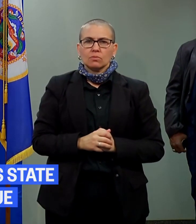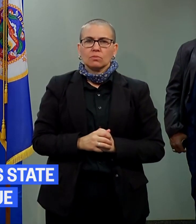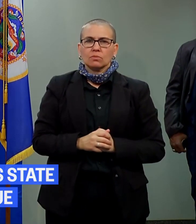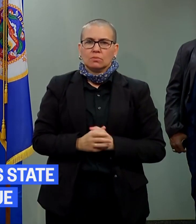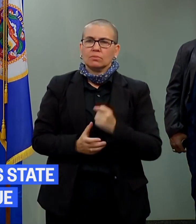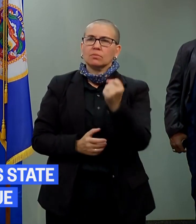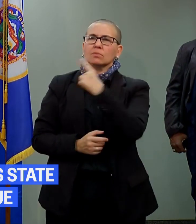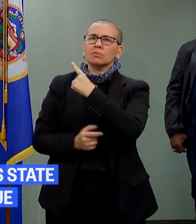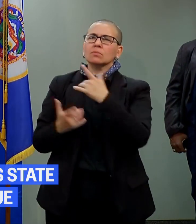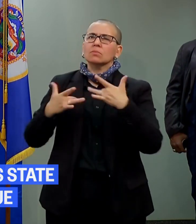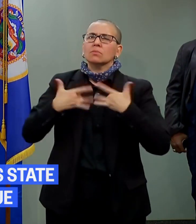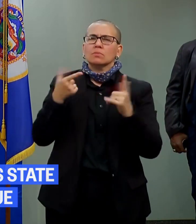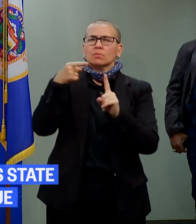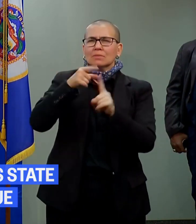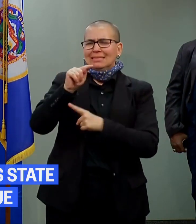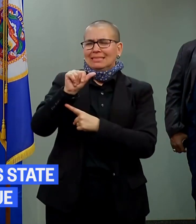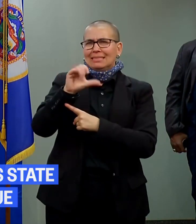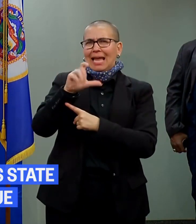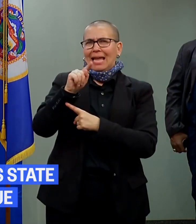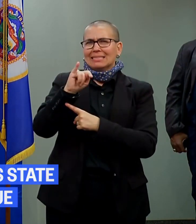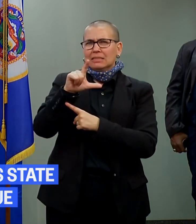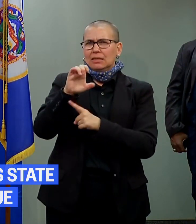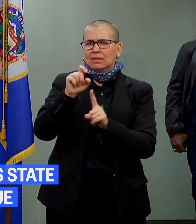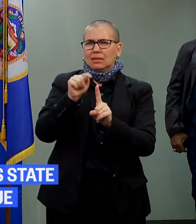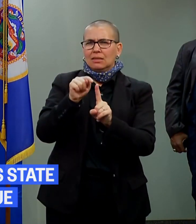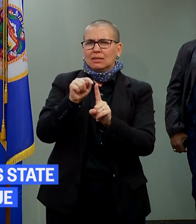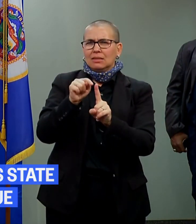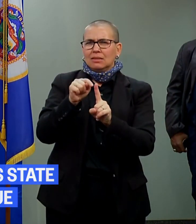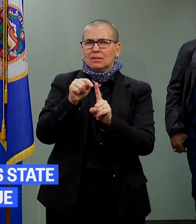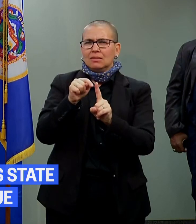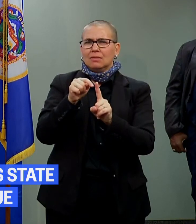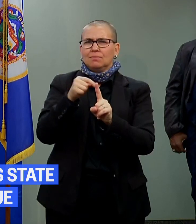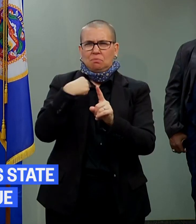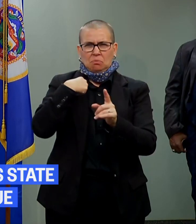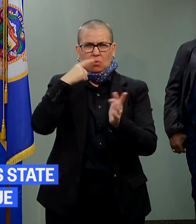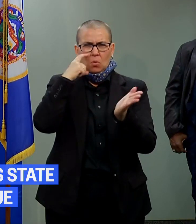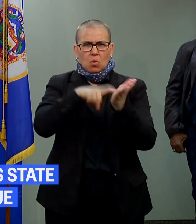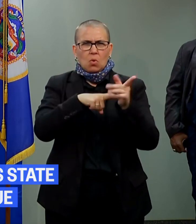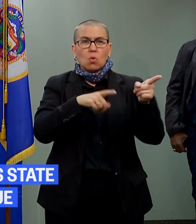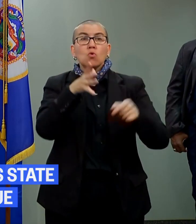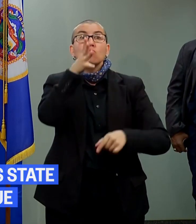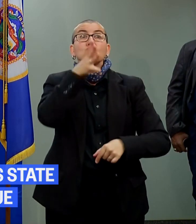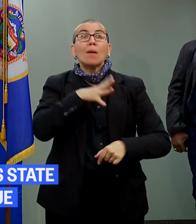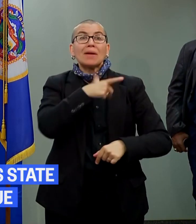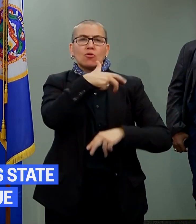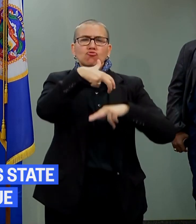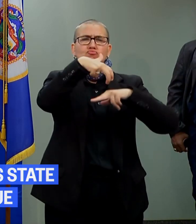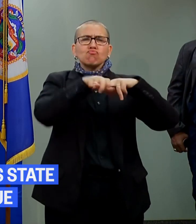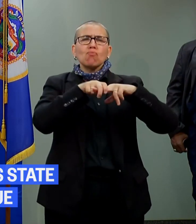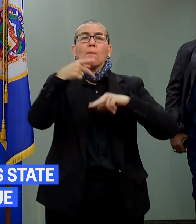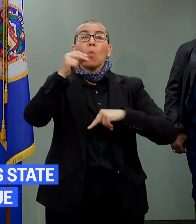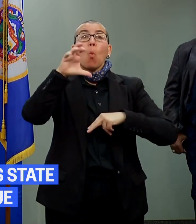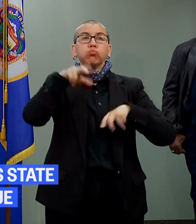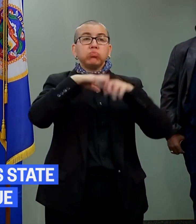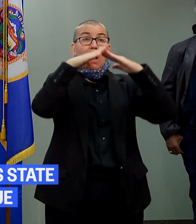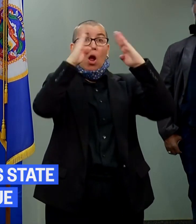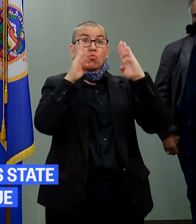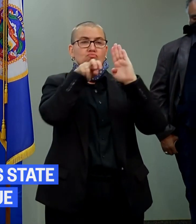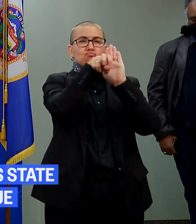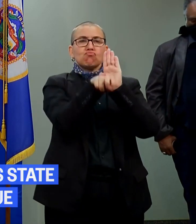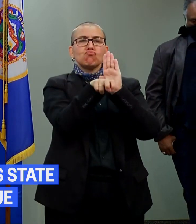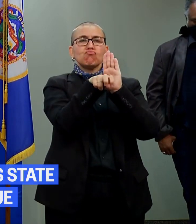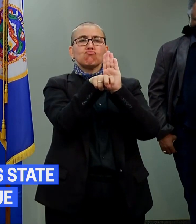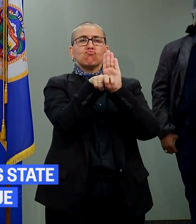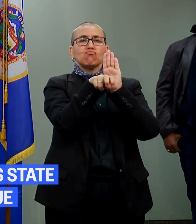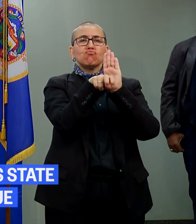lot of attention paid, particularly to the video of the woman on her porch who was told to go inside and was, I think it's a